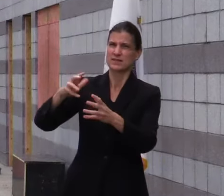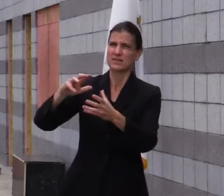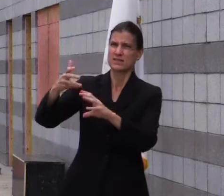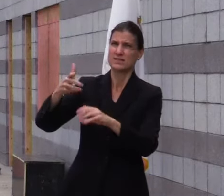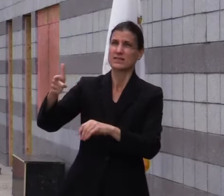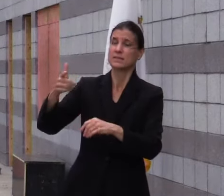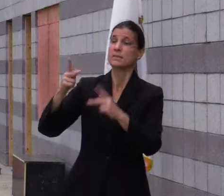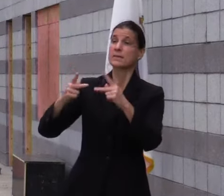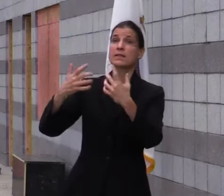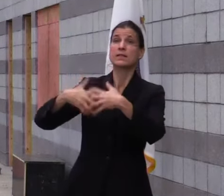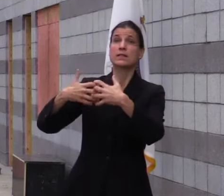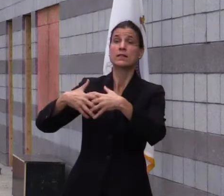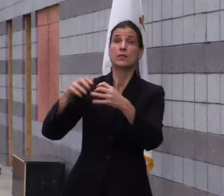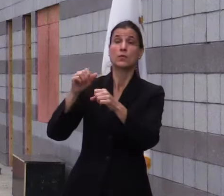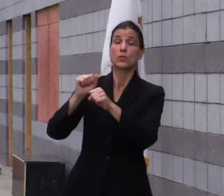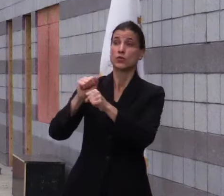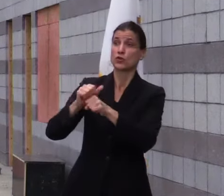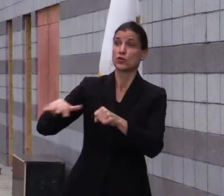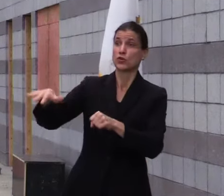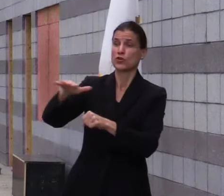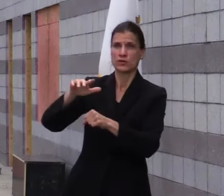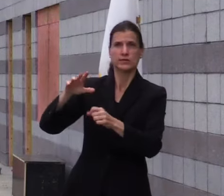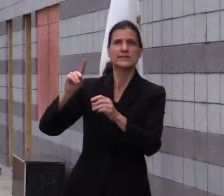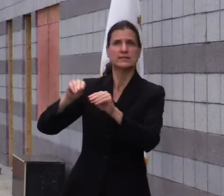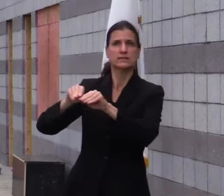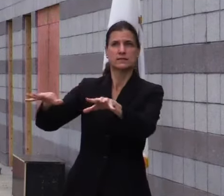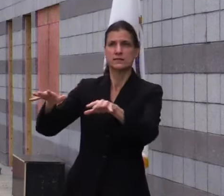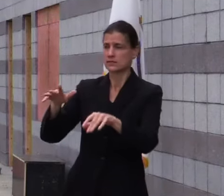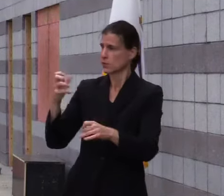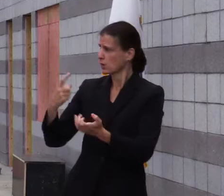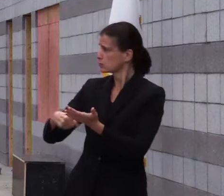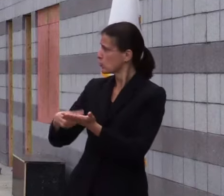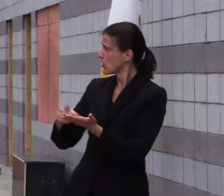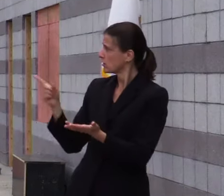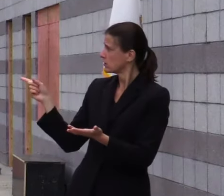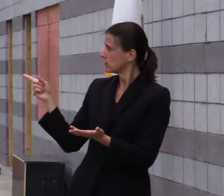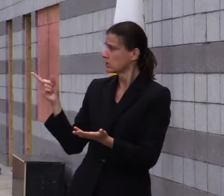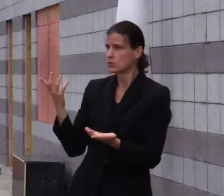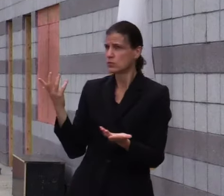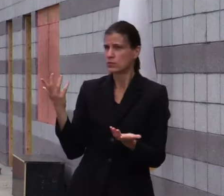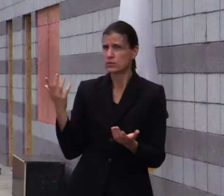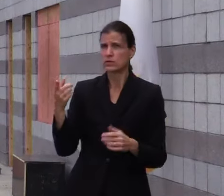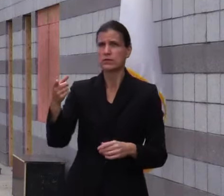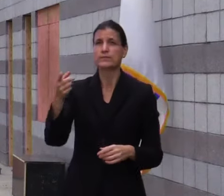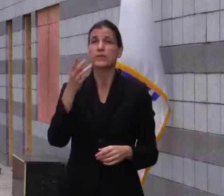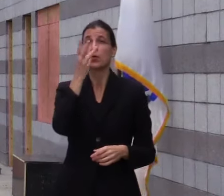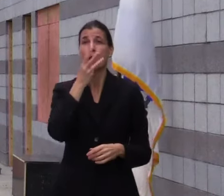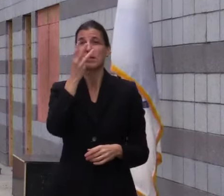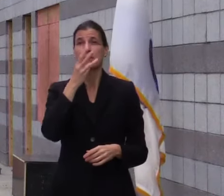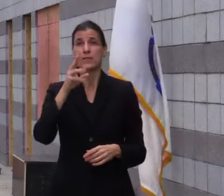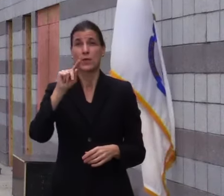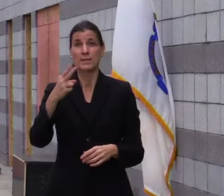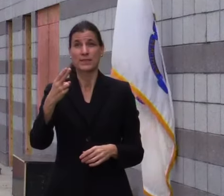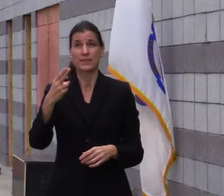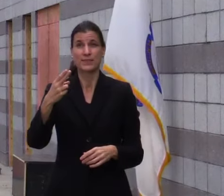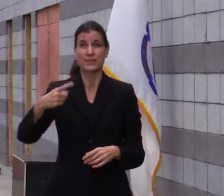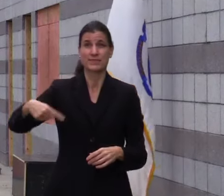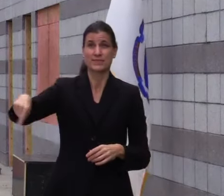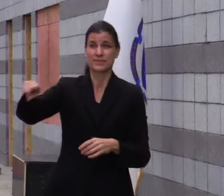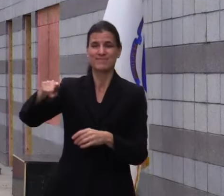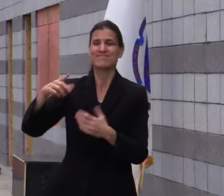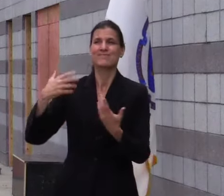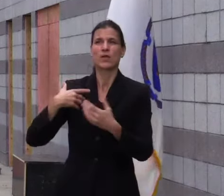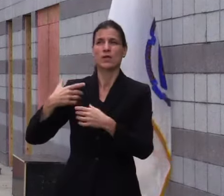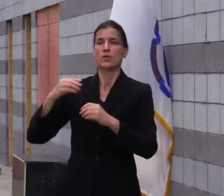Well, I think we believe that until these issues are completely and thoroughly investigated and signed off on